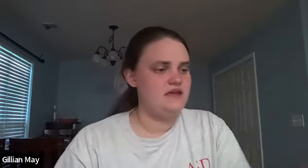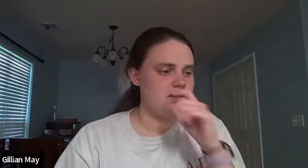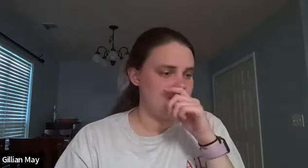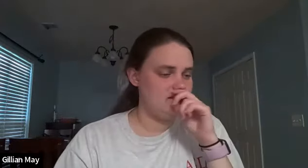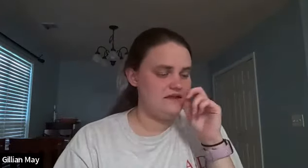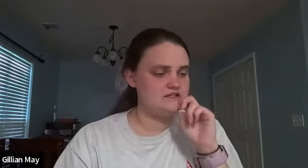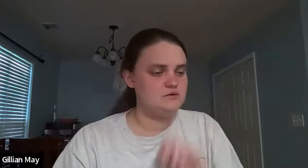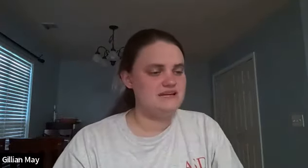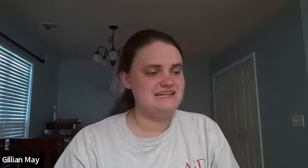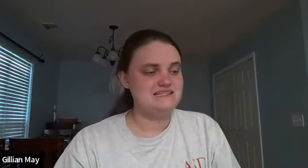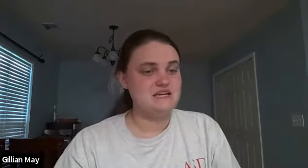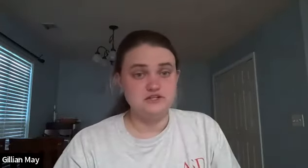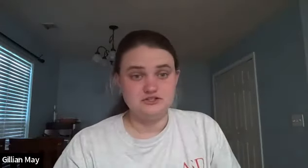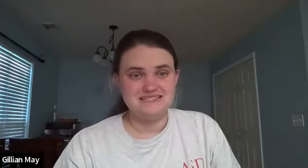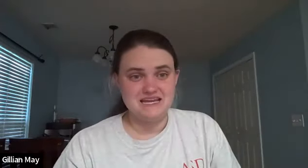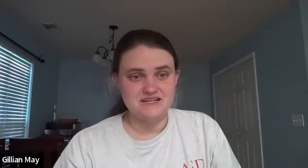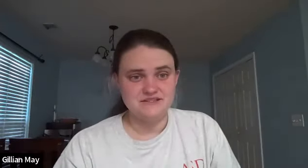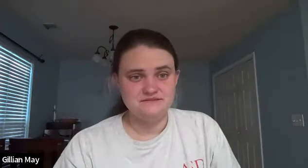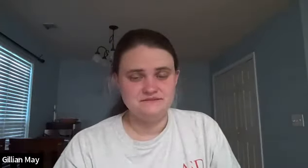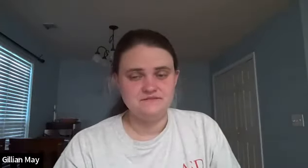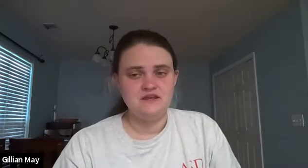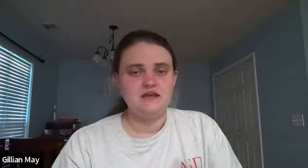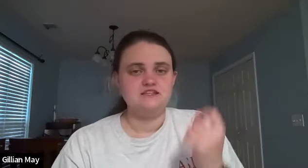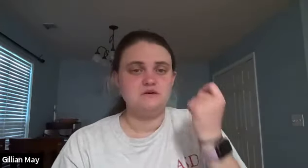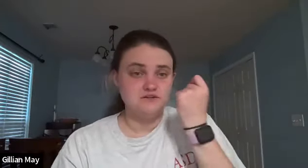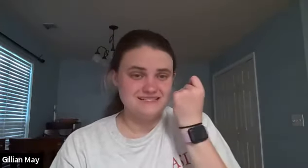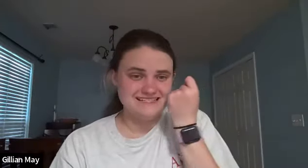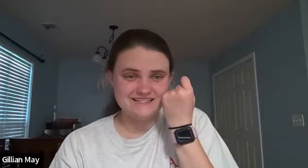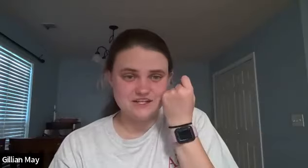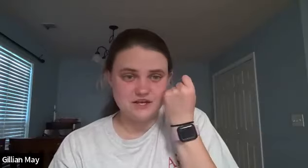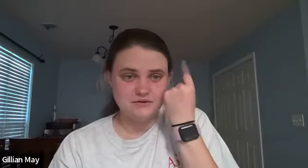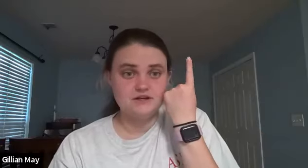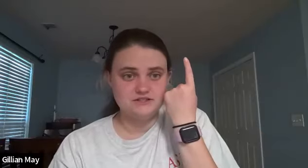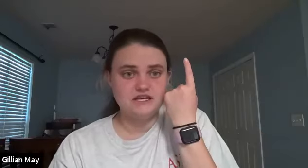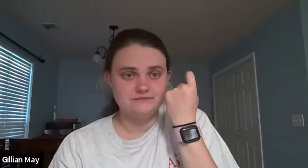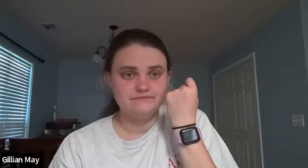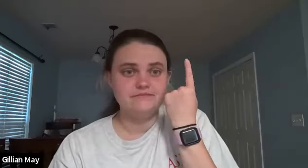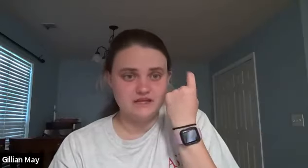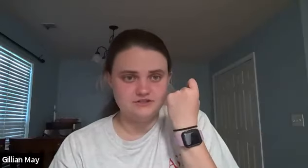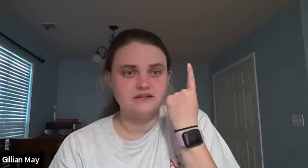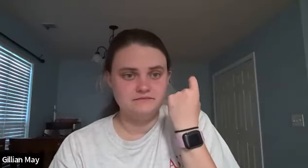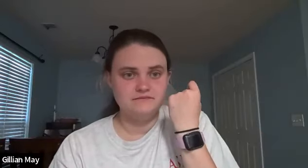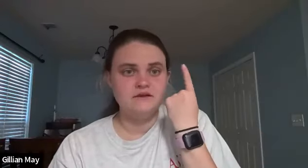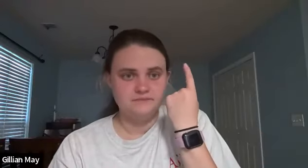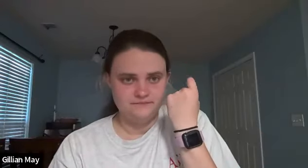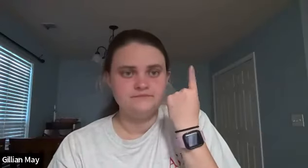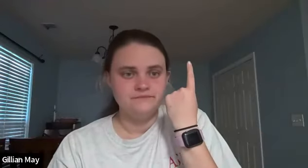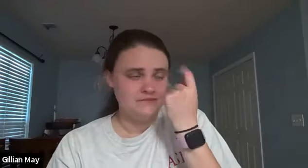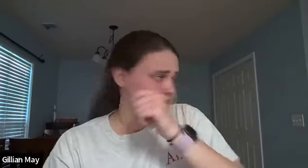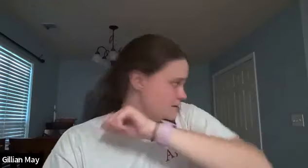Then the next one is understand. And so understand is going to go understand. I understand.